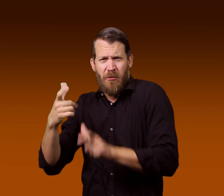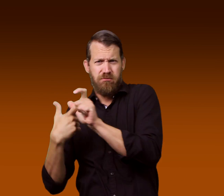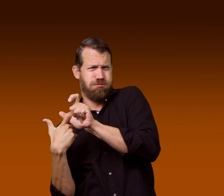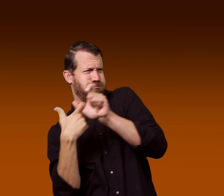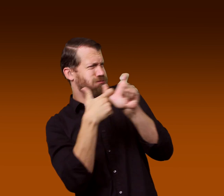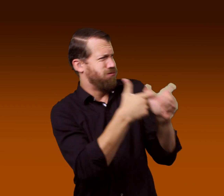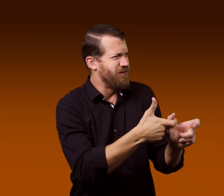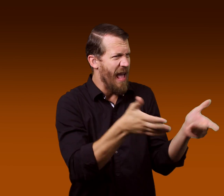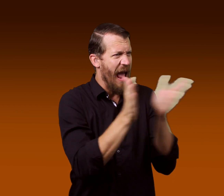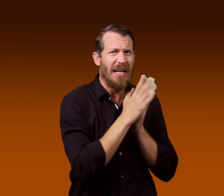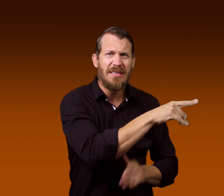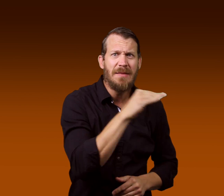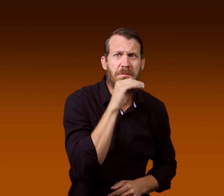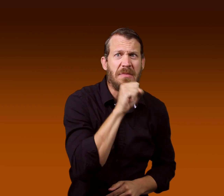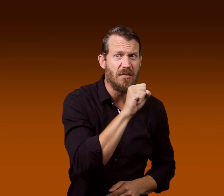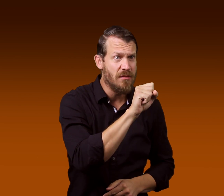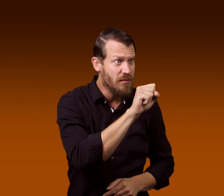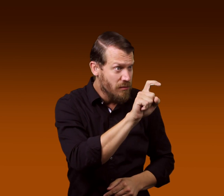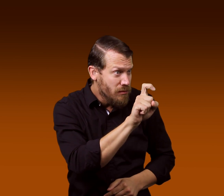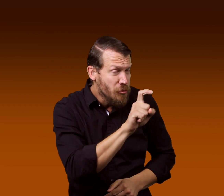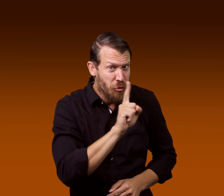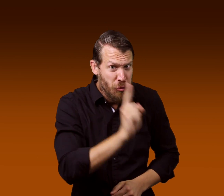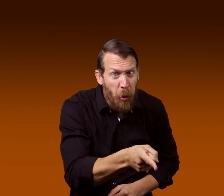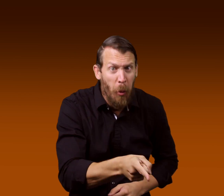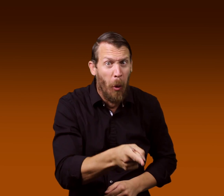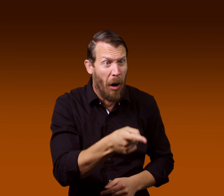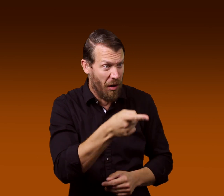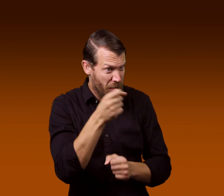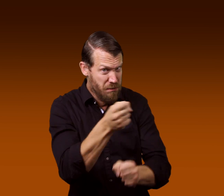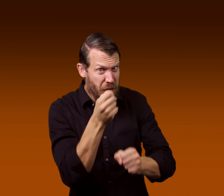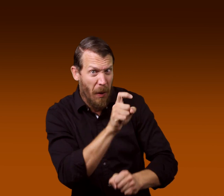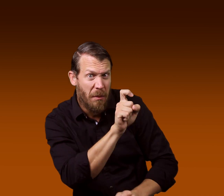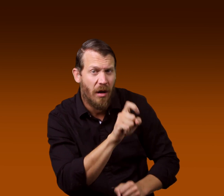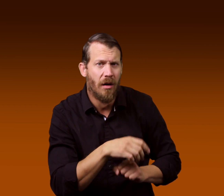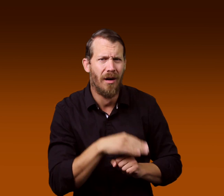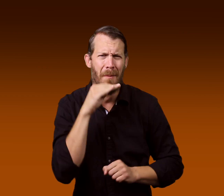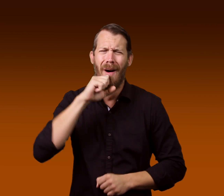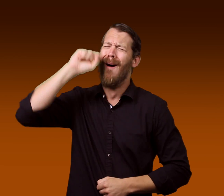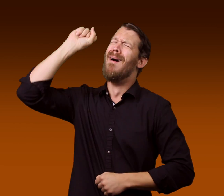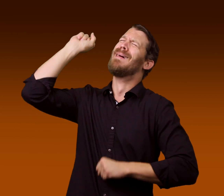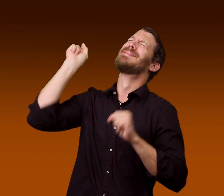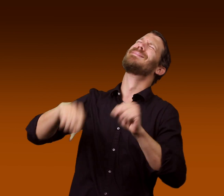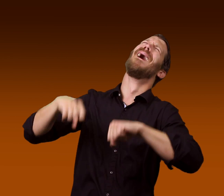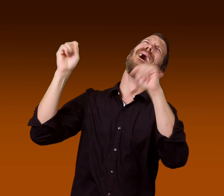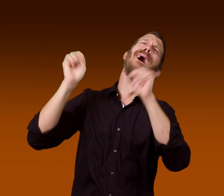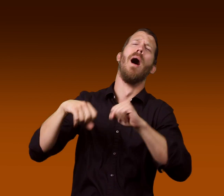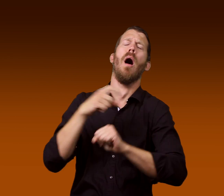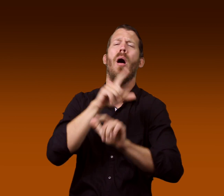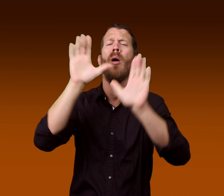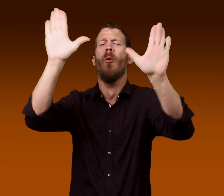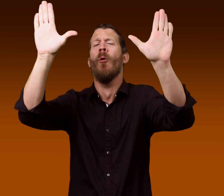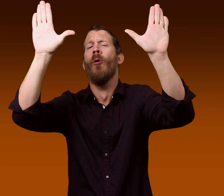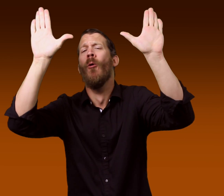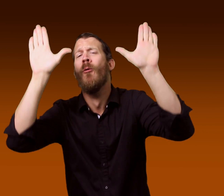father, Mr. Spivey ran straight across the road to the widow's house. "Is it true?" he